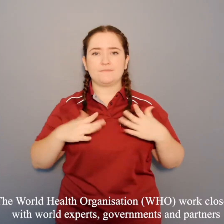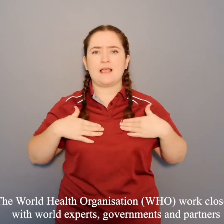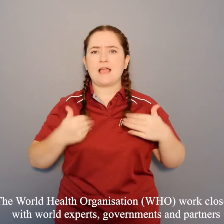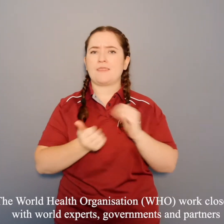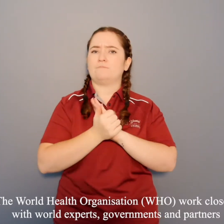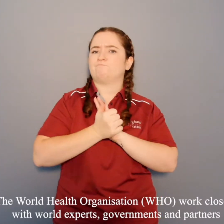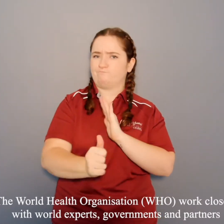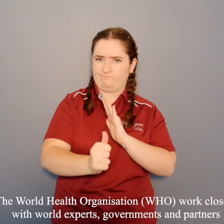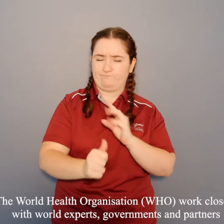scientists,